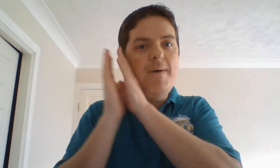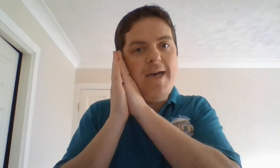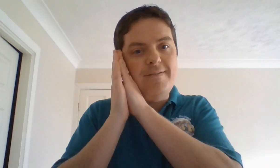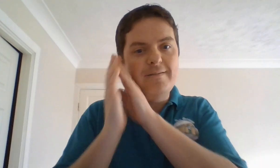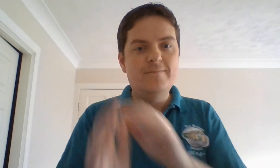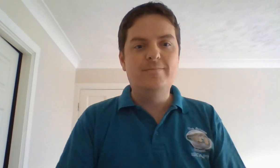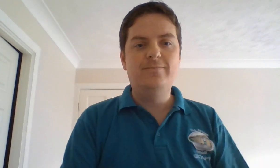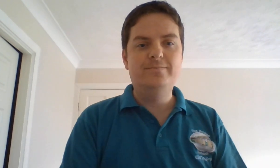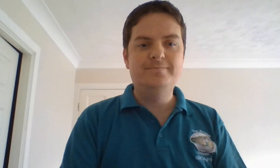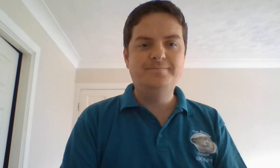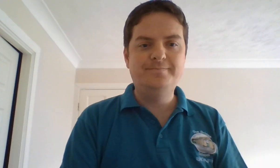bed.